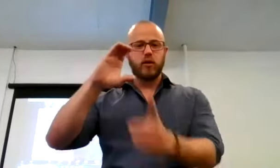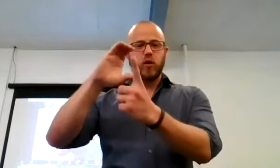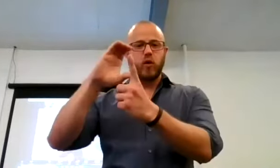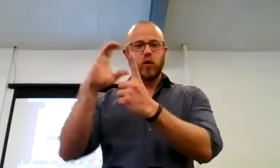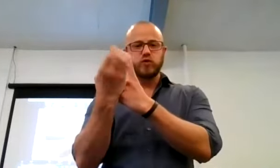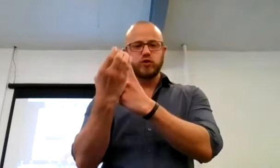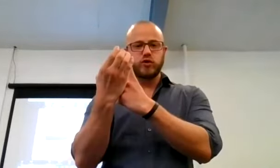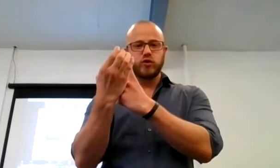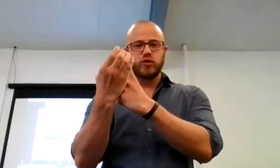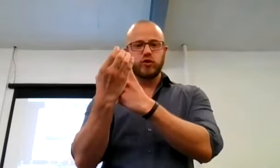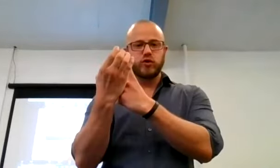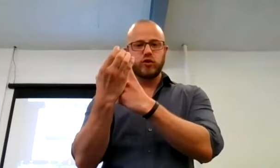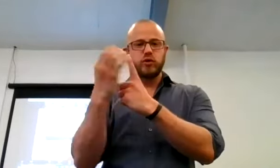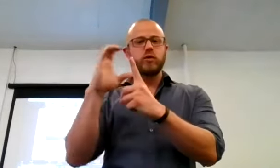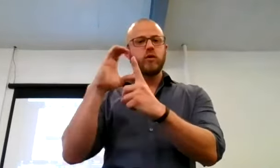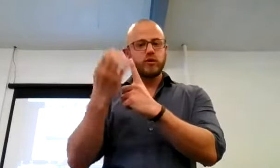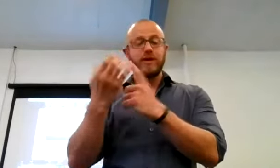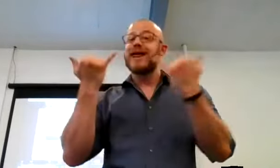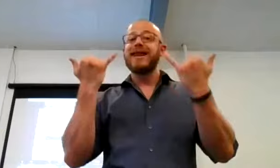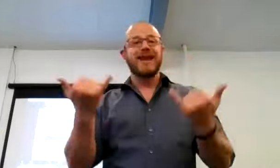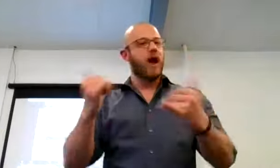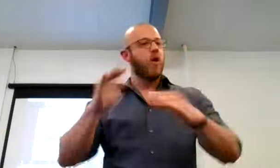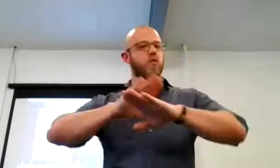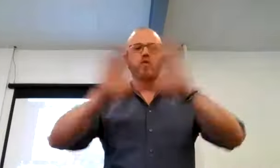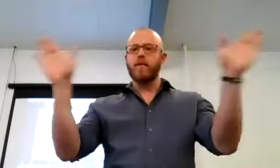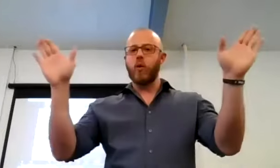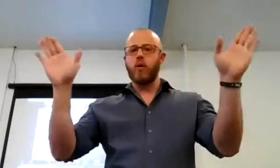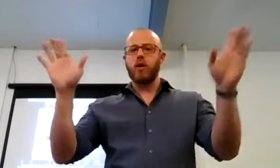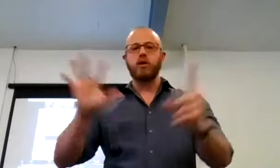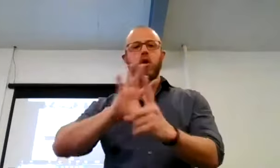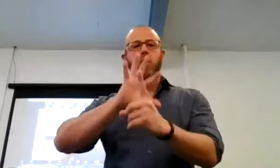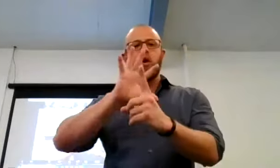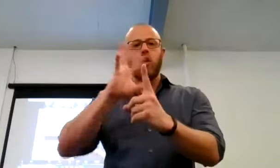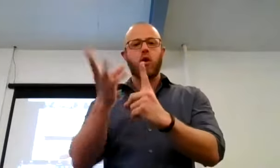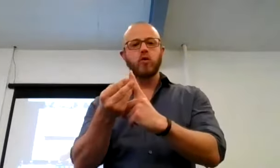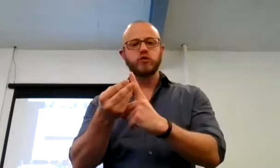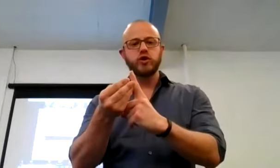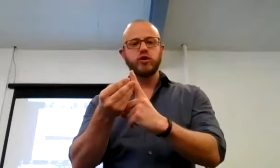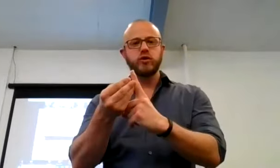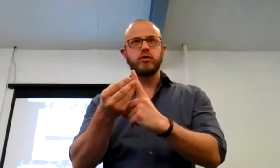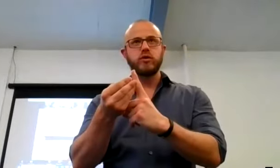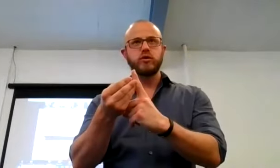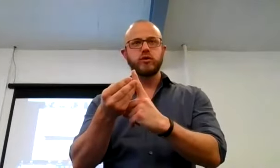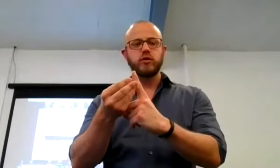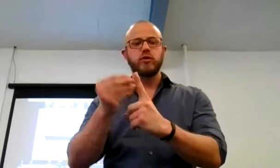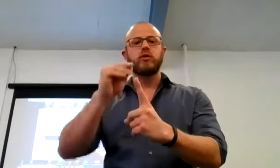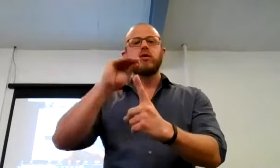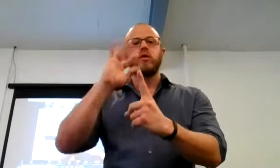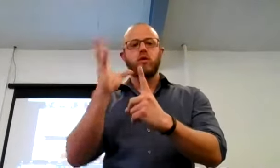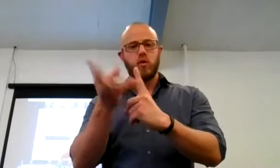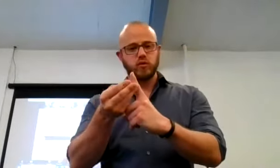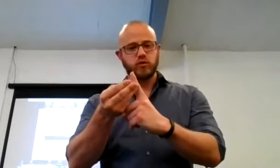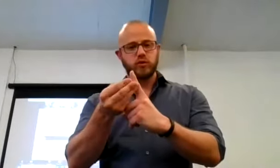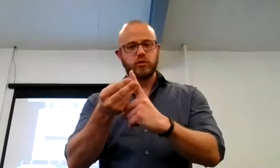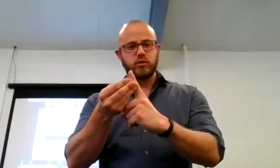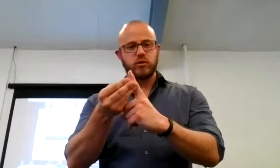the C and it's culture. So now we don't use it anymore. It's culture. You see how that is